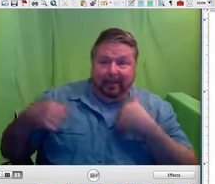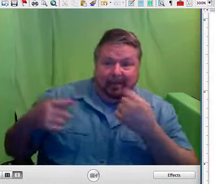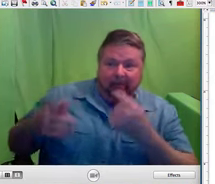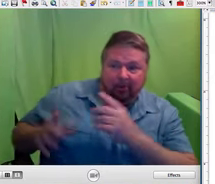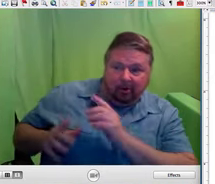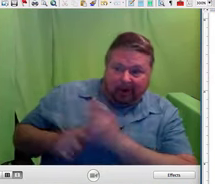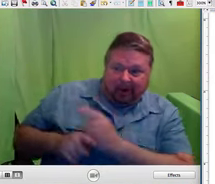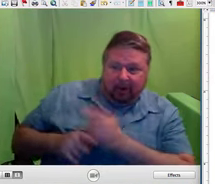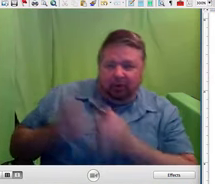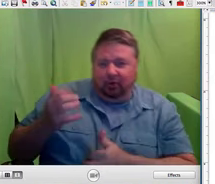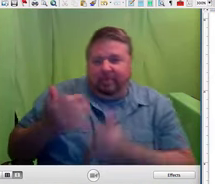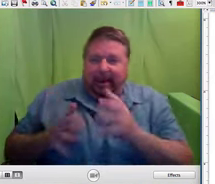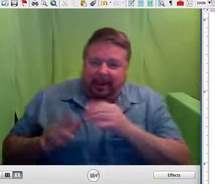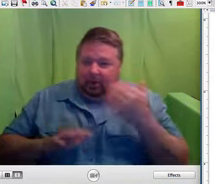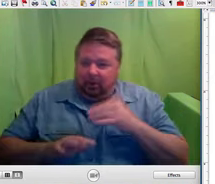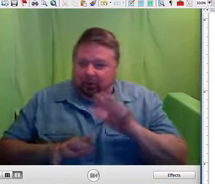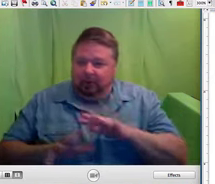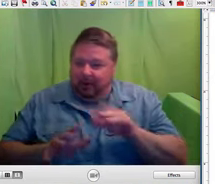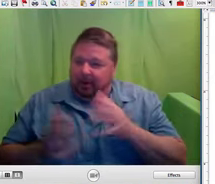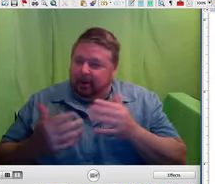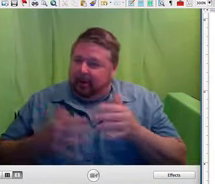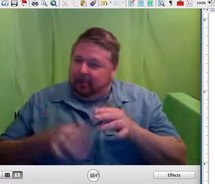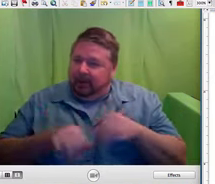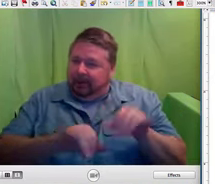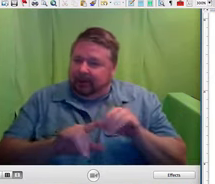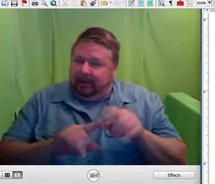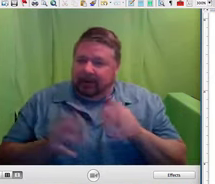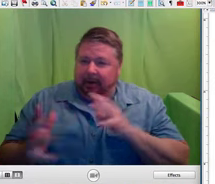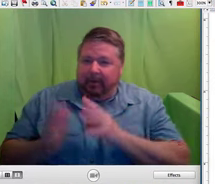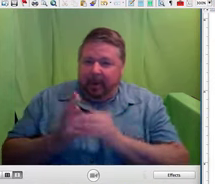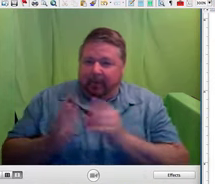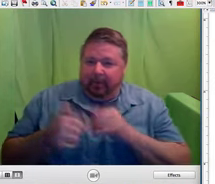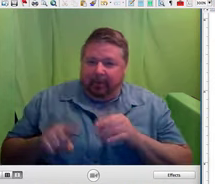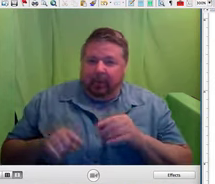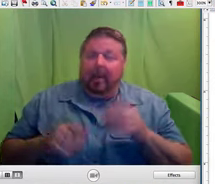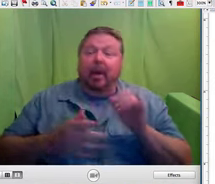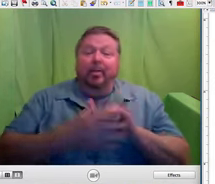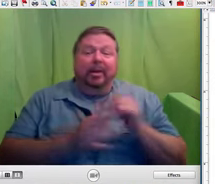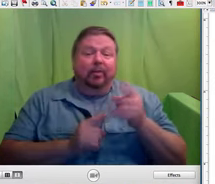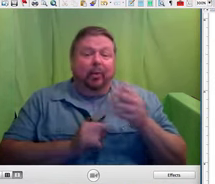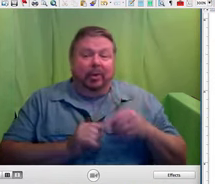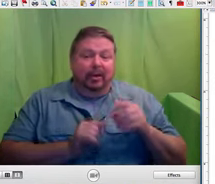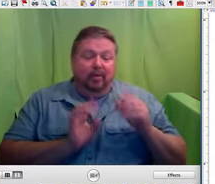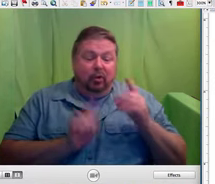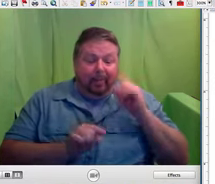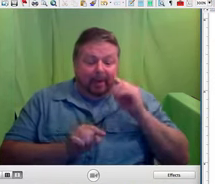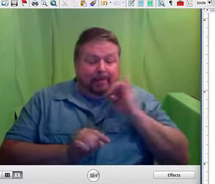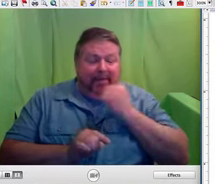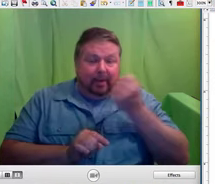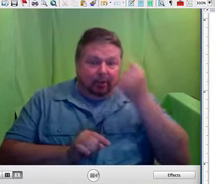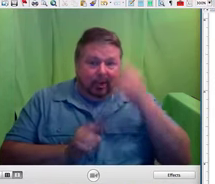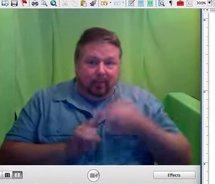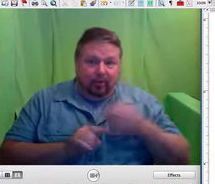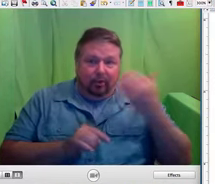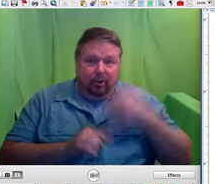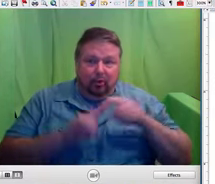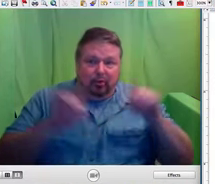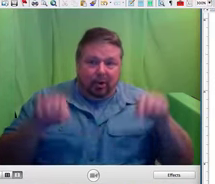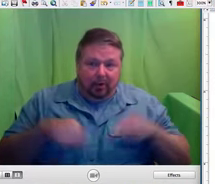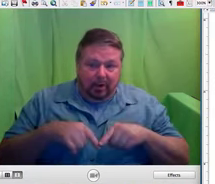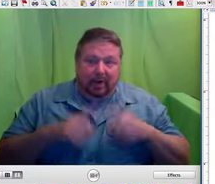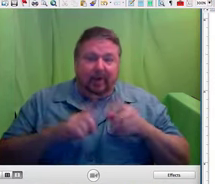me correctly, you should be getting the cues pretty consistently, copy what I'm doing, but that's one of the things that you might misunderstand from the